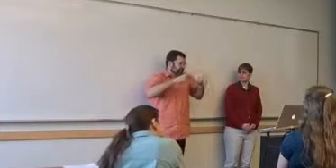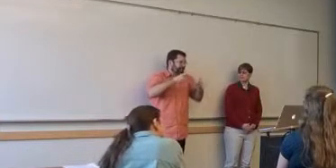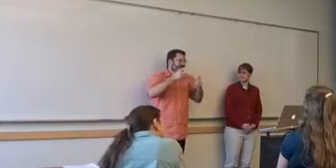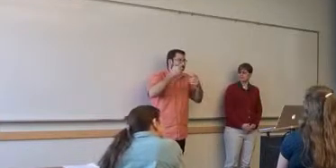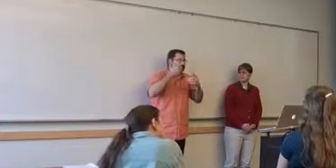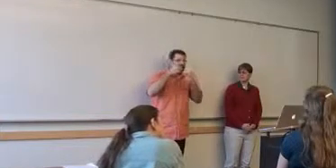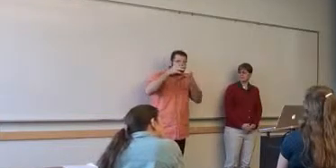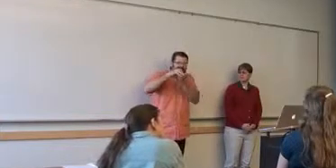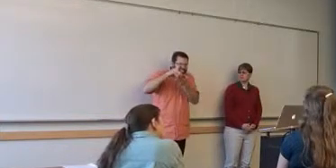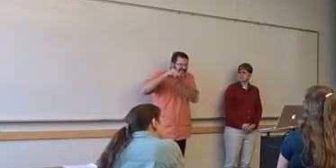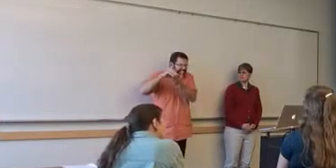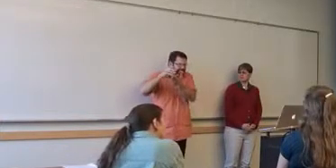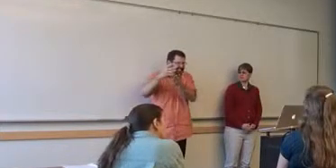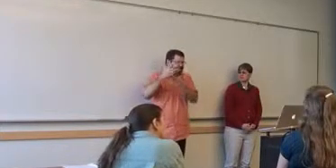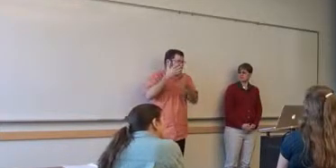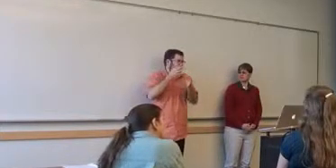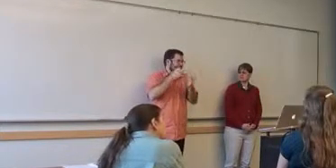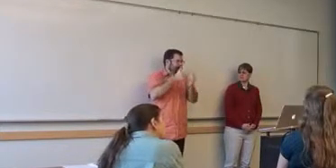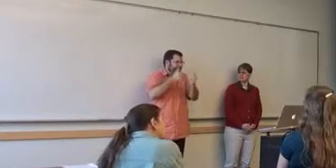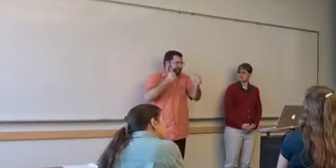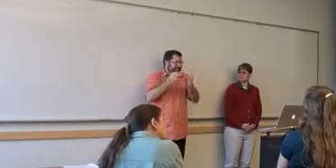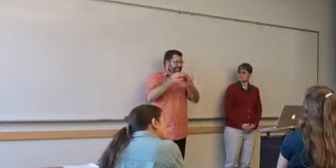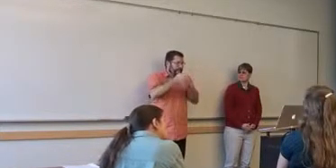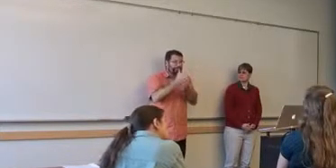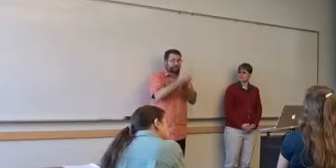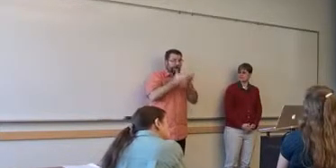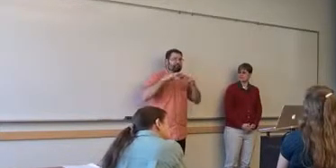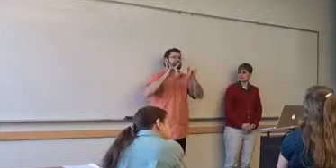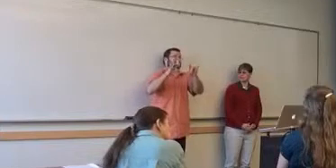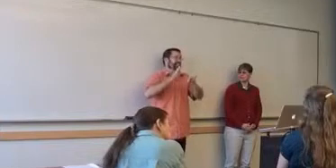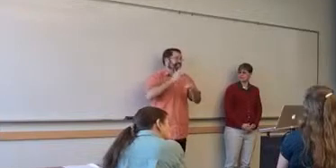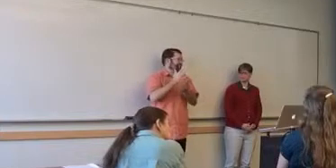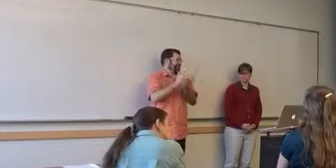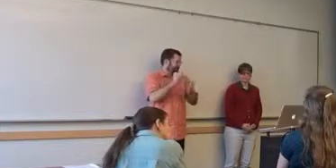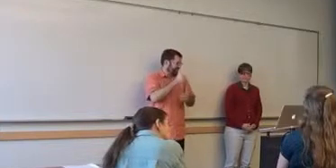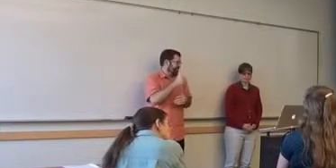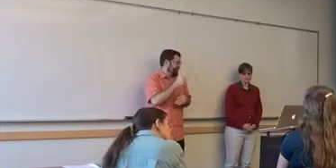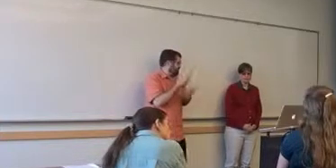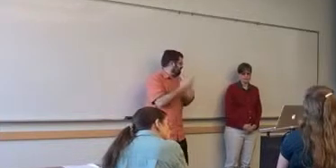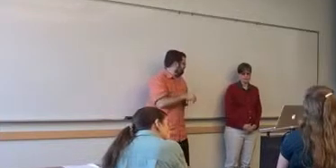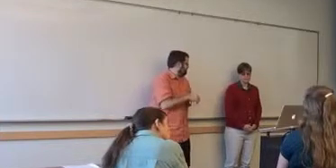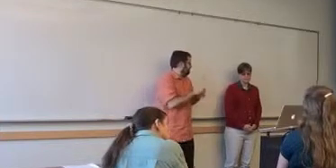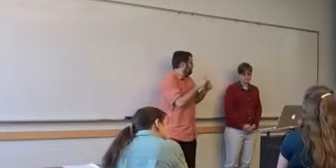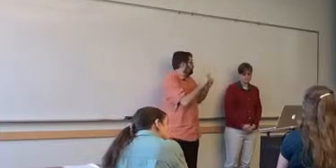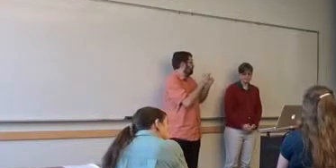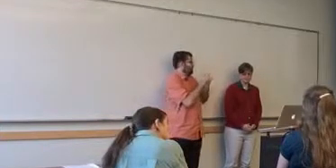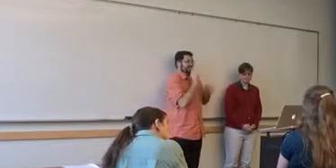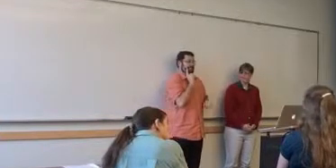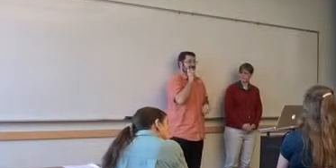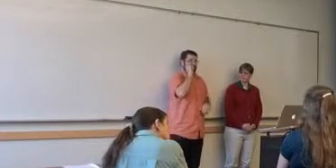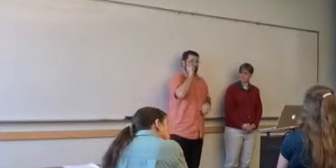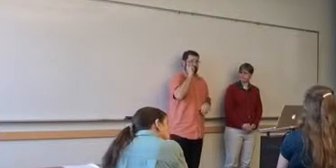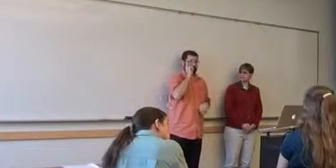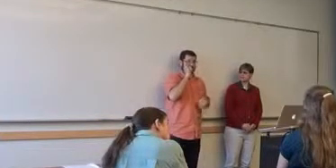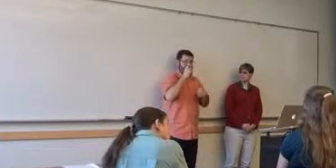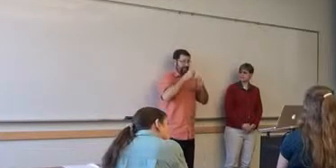one of the problems that second language learners are really struggling. They might be able to communicate casually, but by the time you get to academics, it's